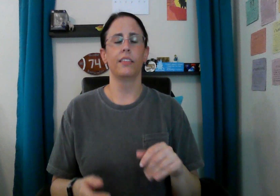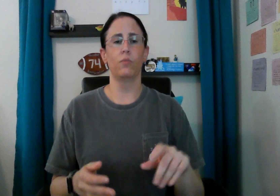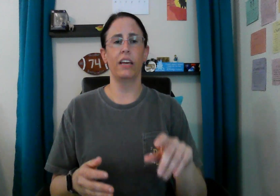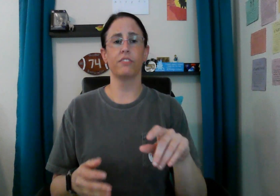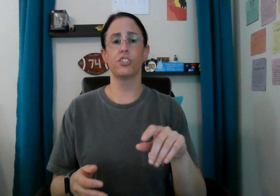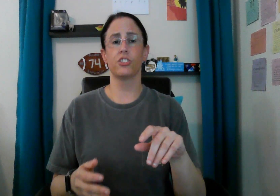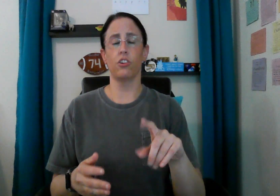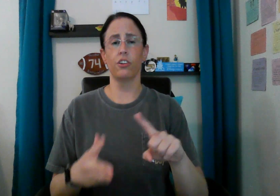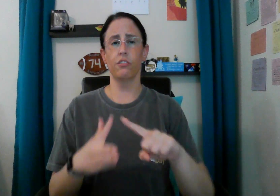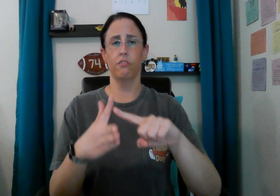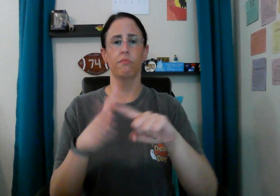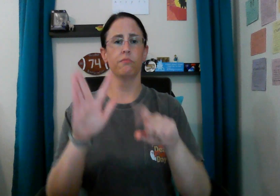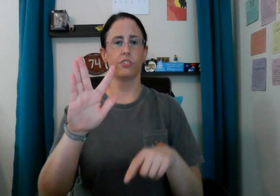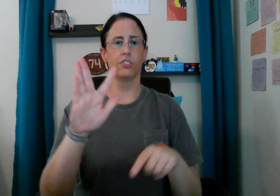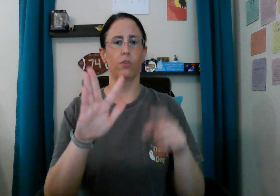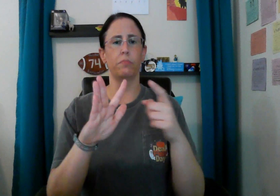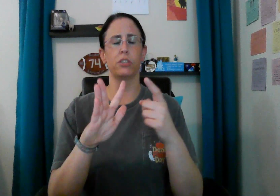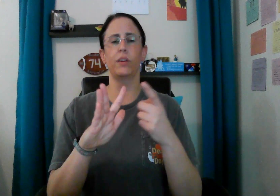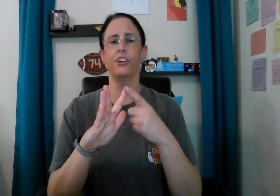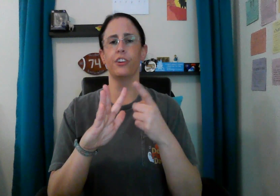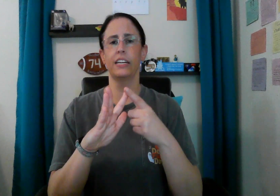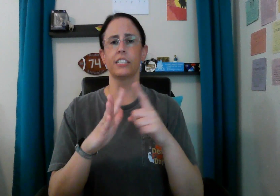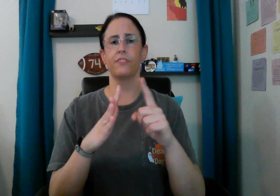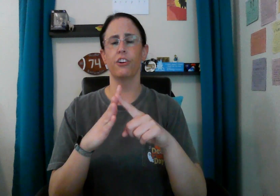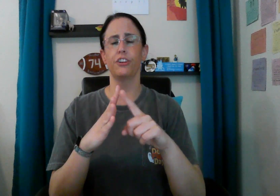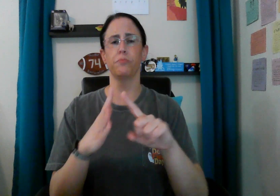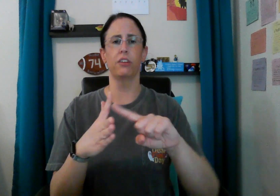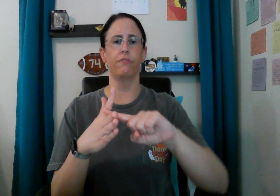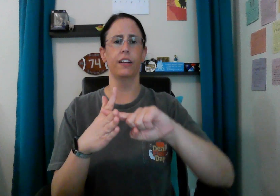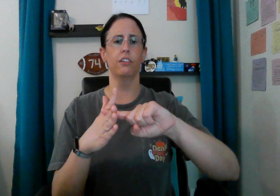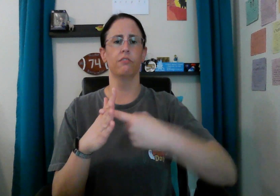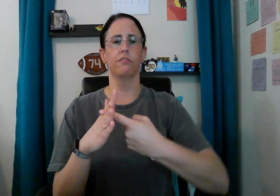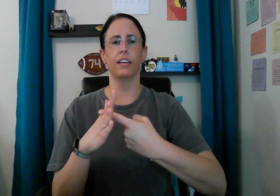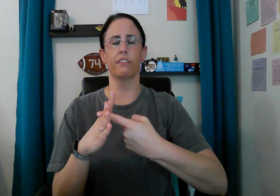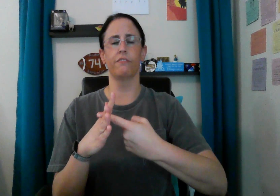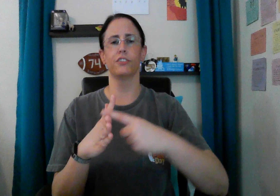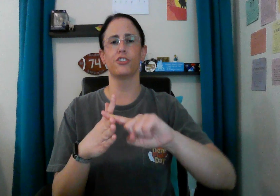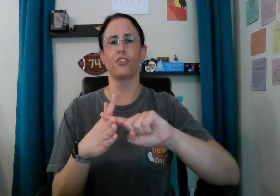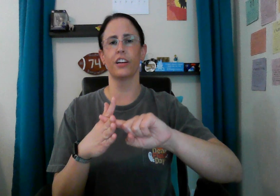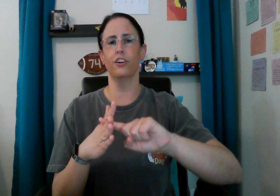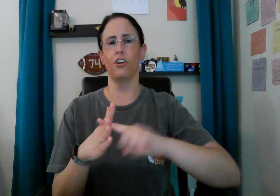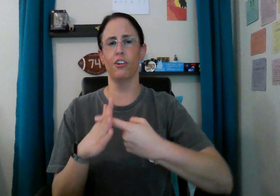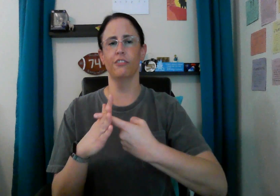Then we have start. So in between your index finger and your middle finger, think of starting a car.